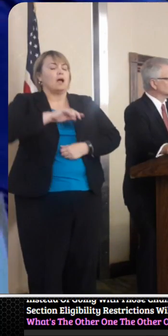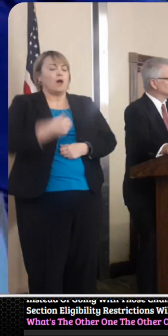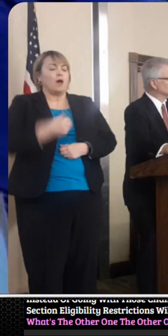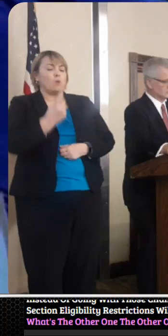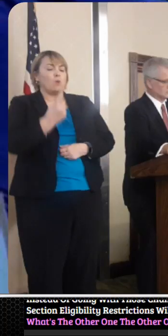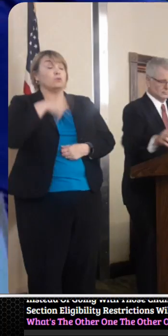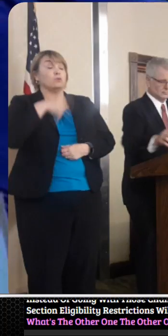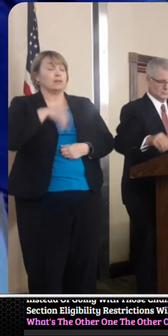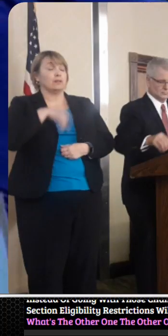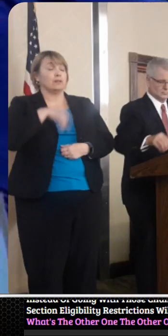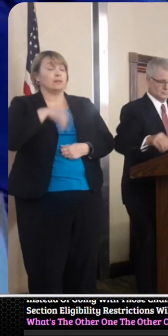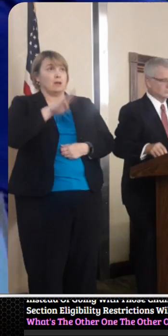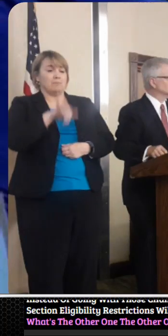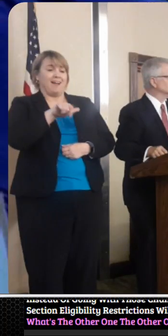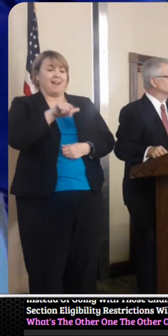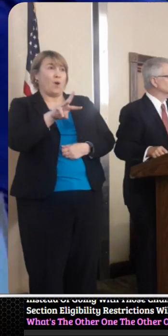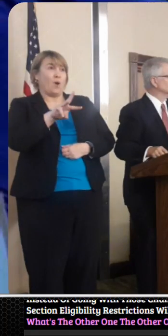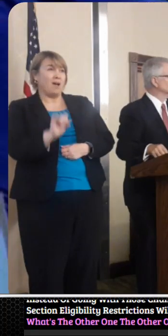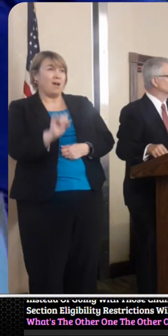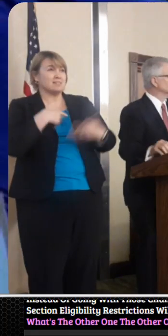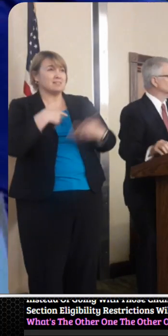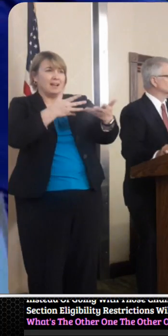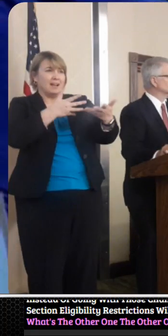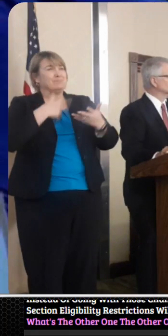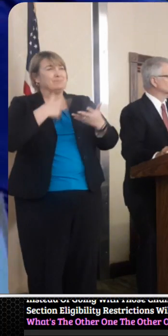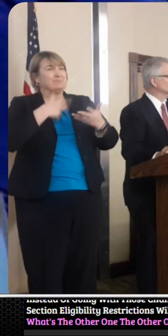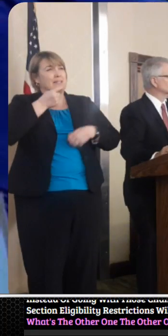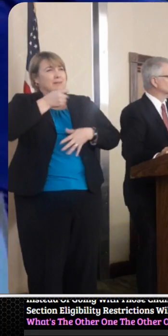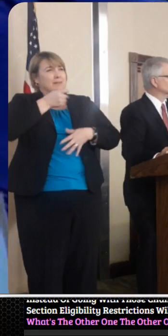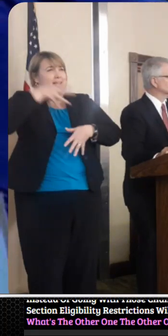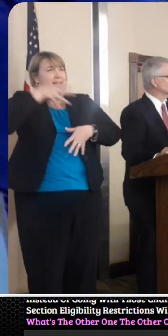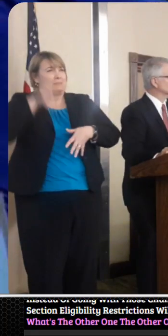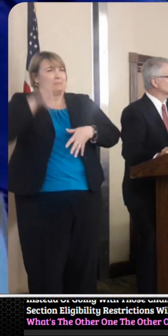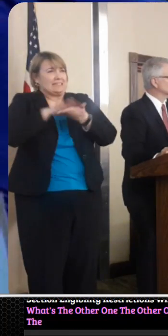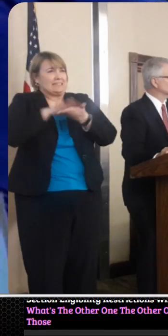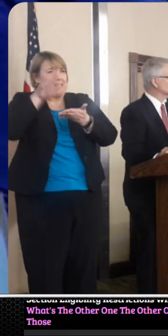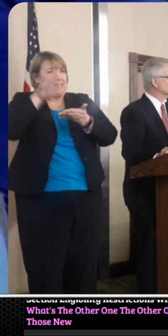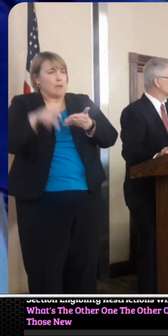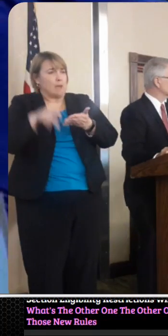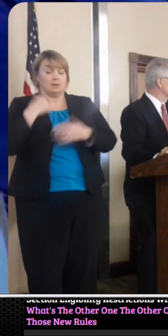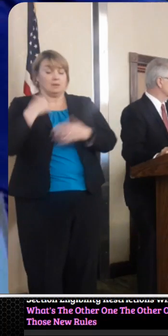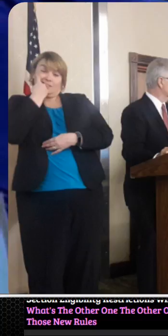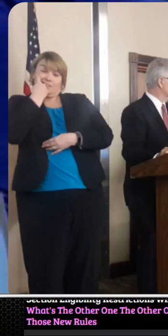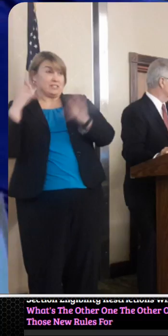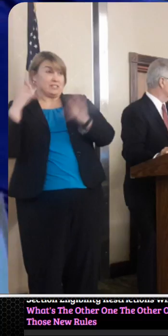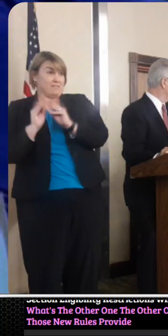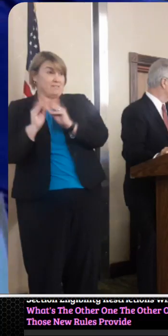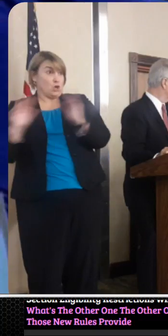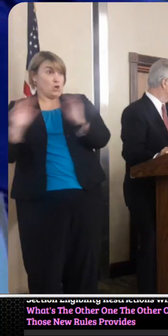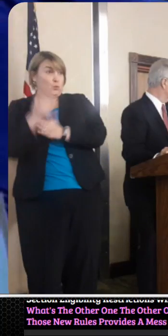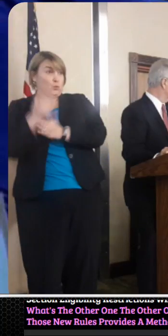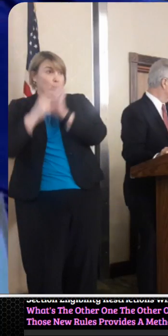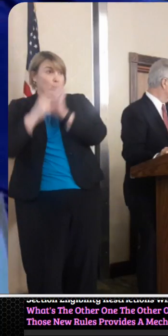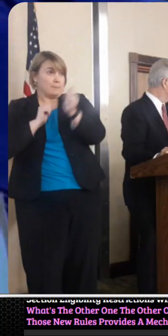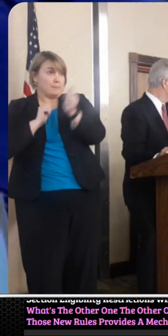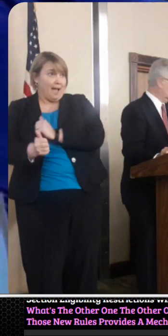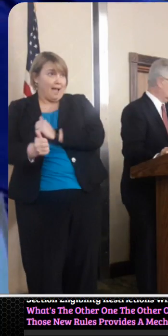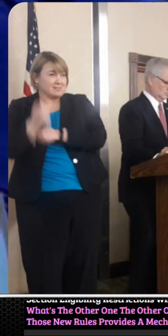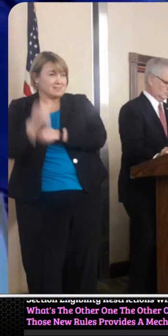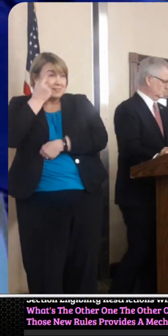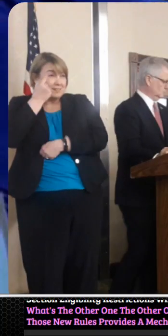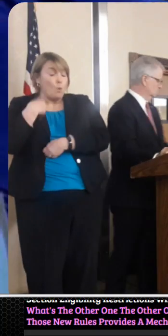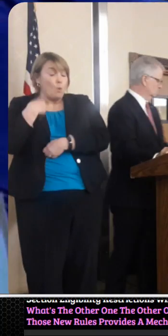bylaws. There were new rules passed at convention. One of those new rules provides a mechanism for